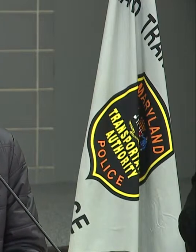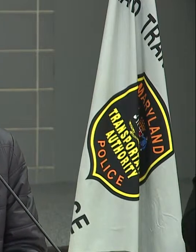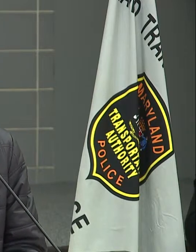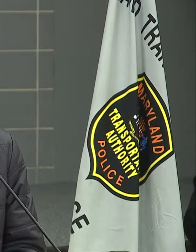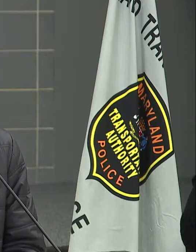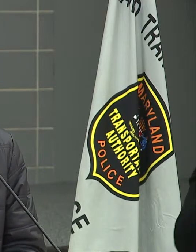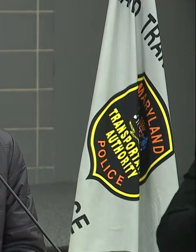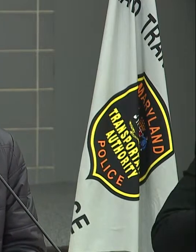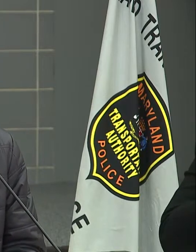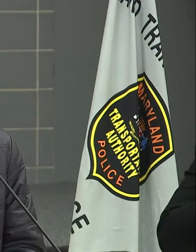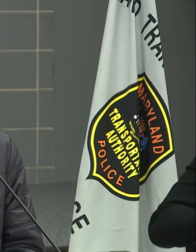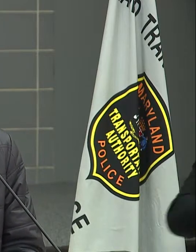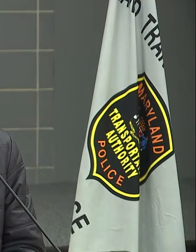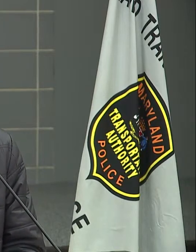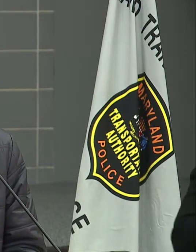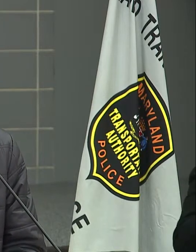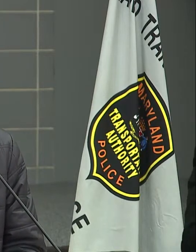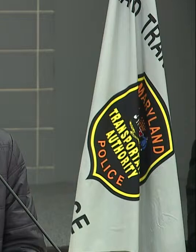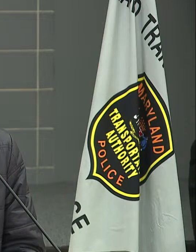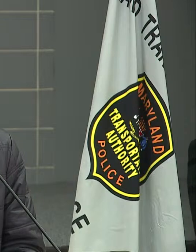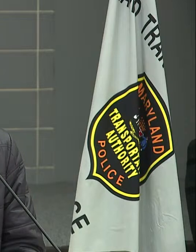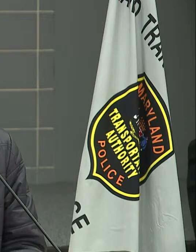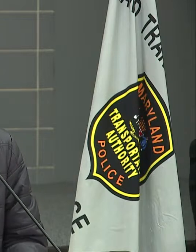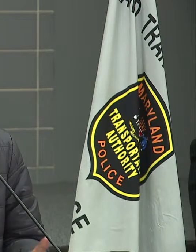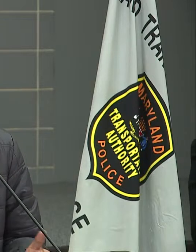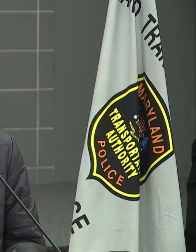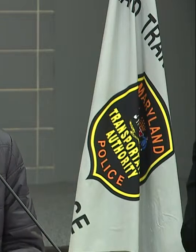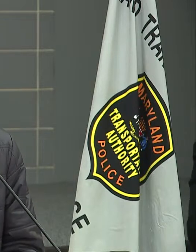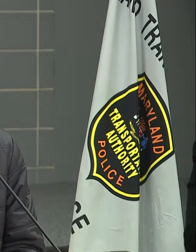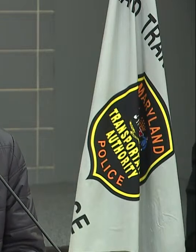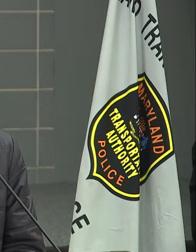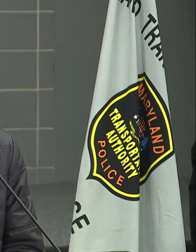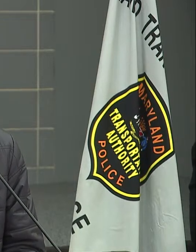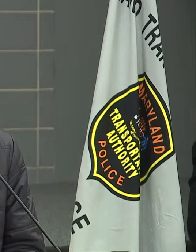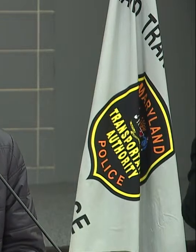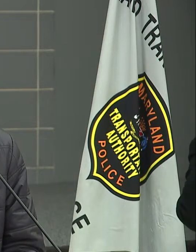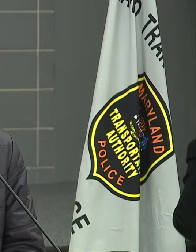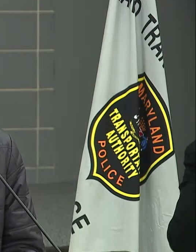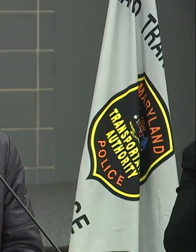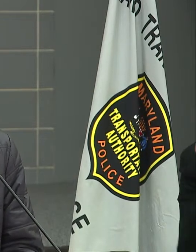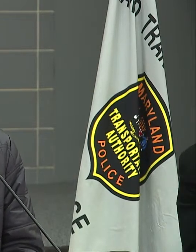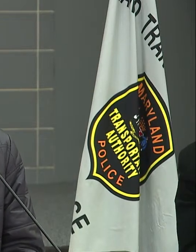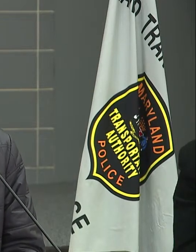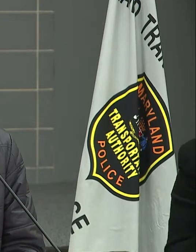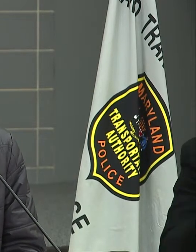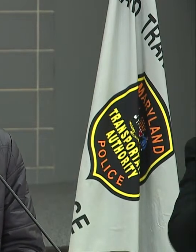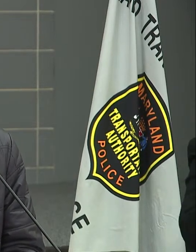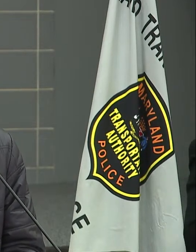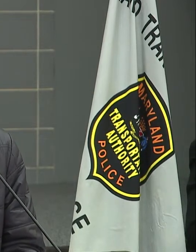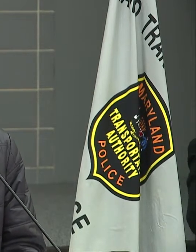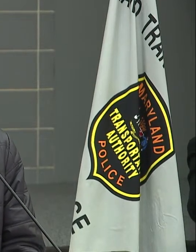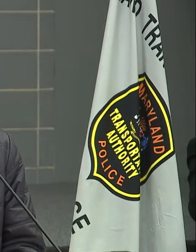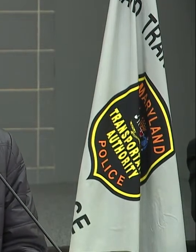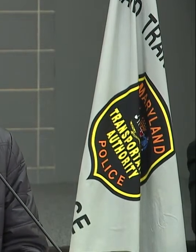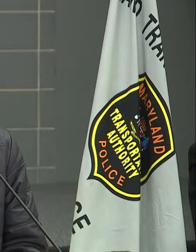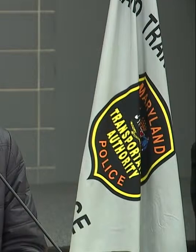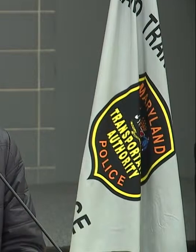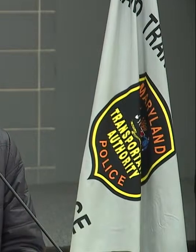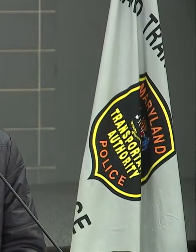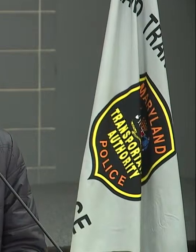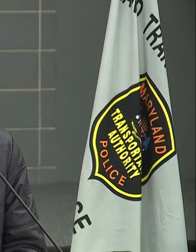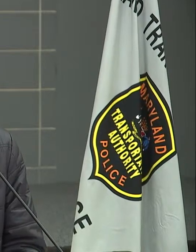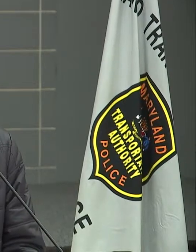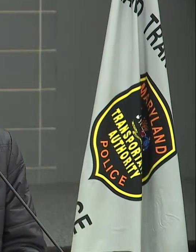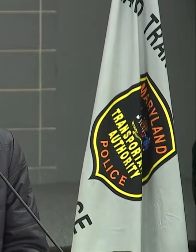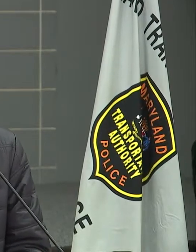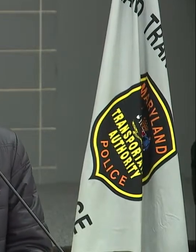addition to the great work that the governor and team have laid out today, city government is here to help in any way that we can. We have utility